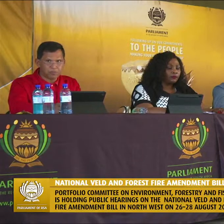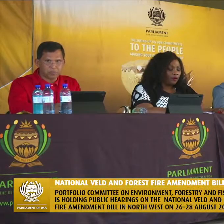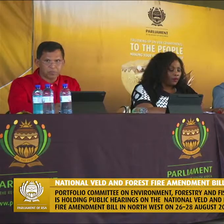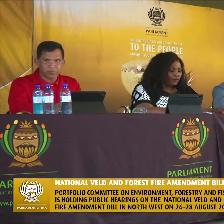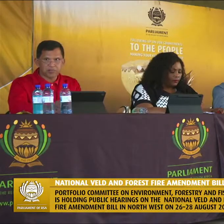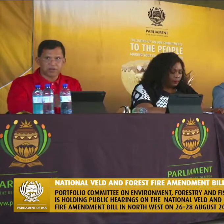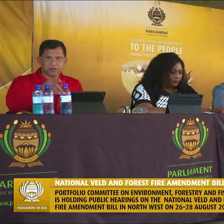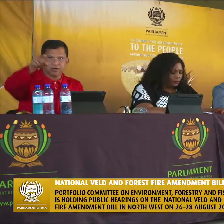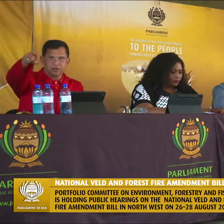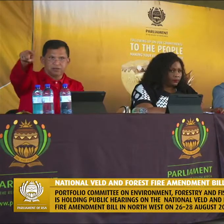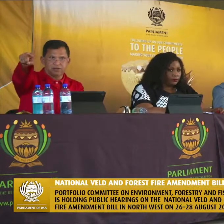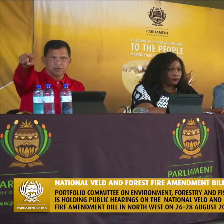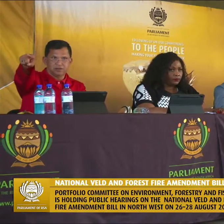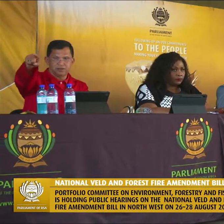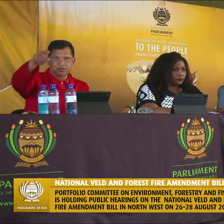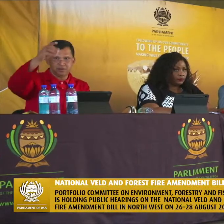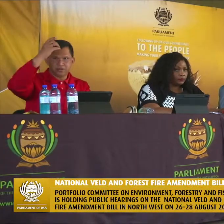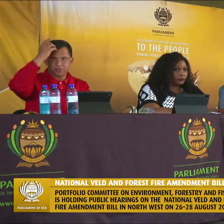okay